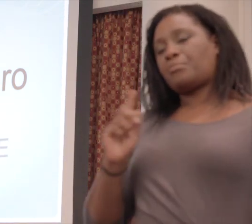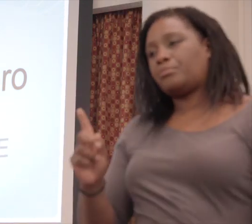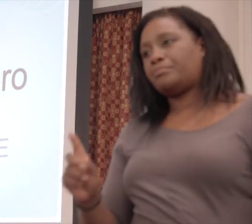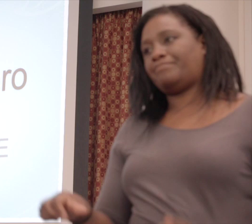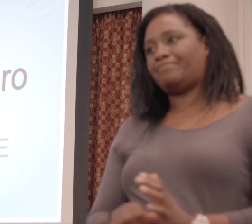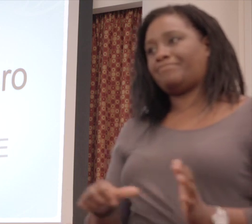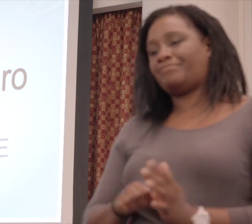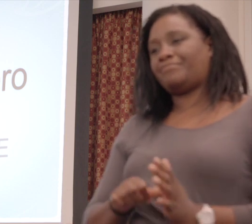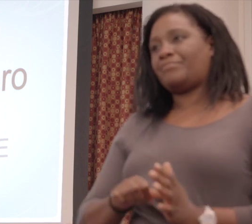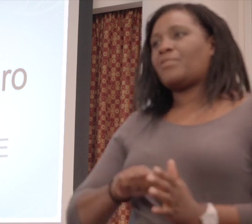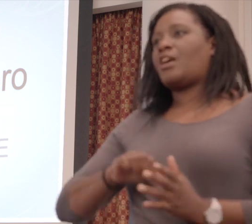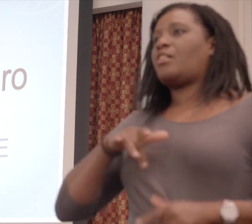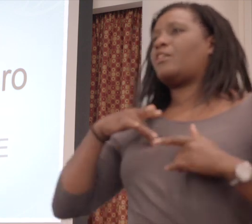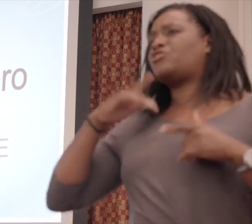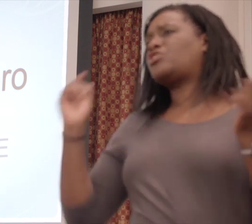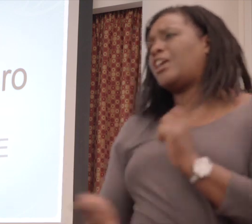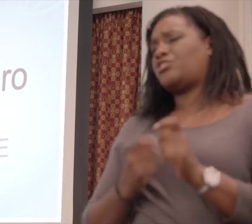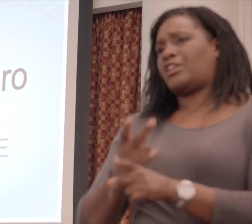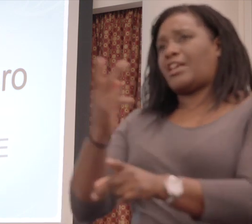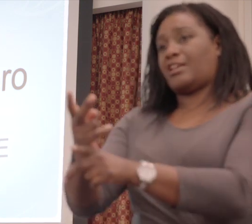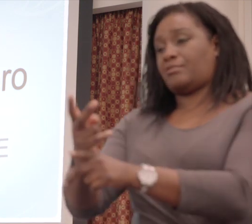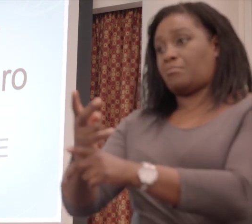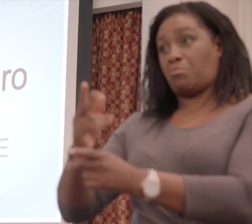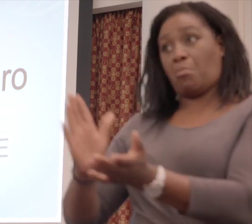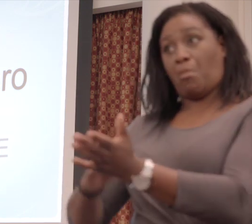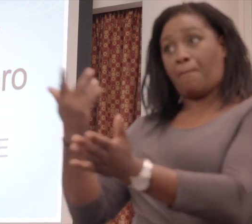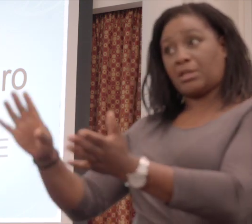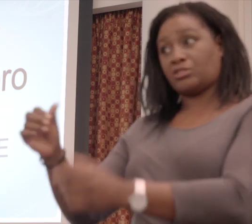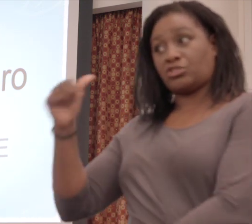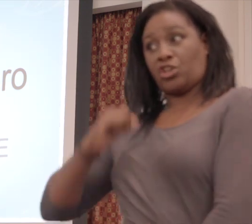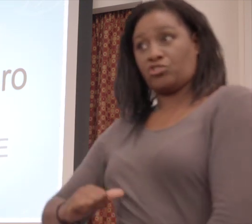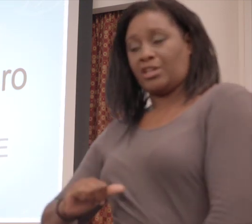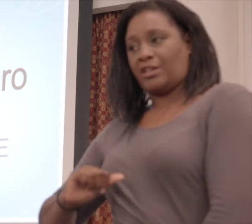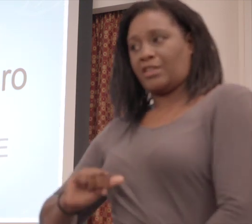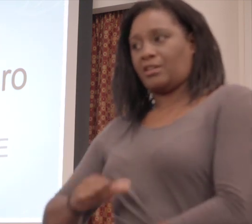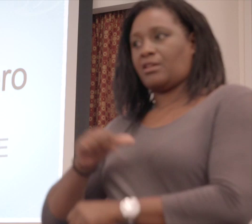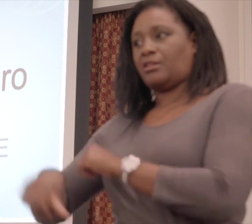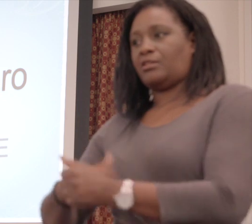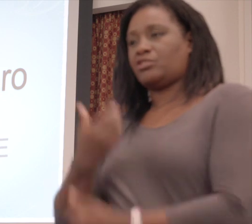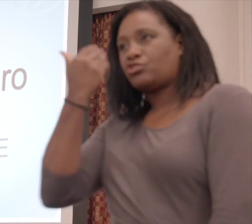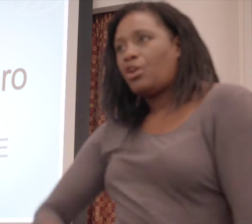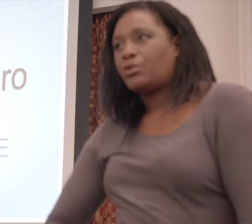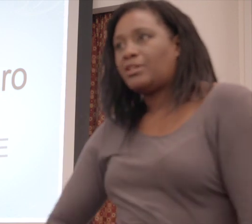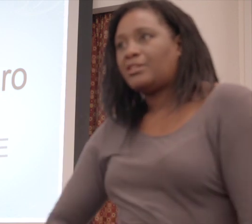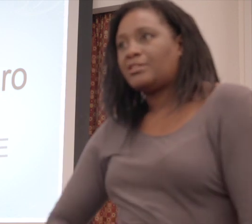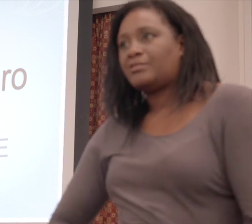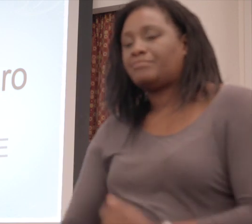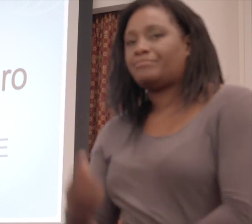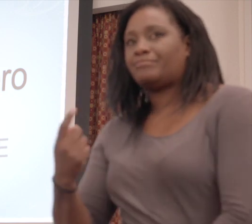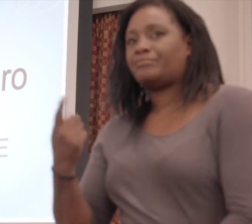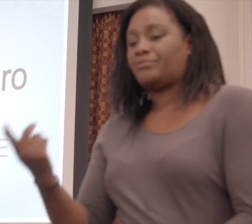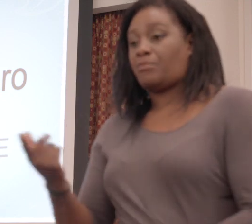would change yet again when, following her surgery, my mum would suffer a stroke. So this interim care package that was going to be